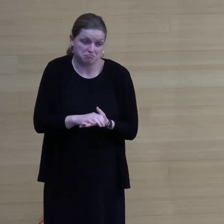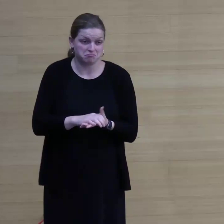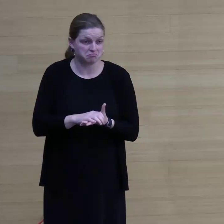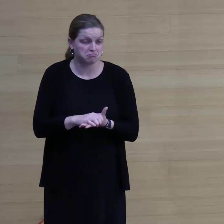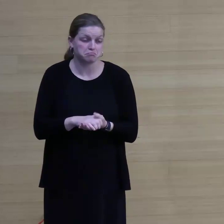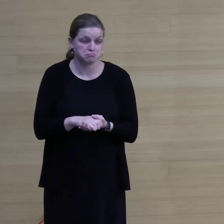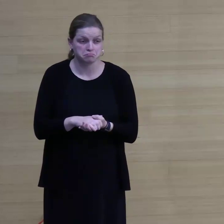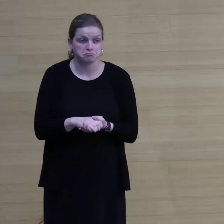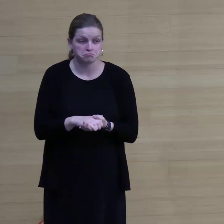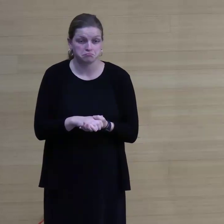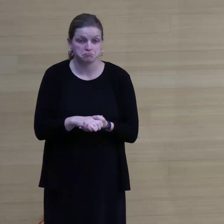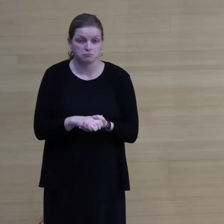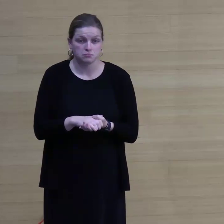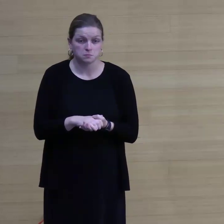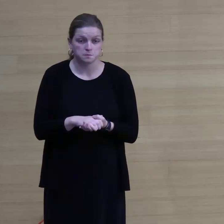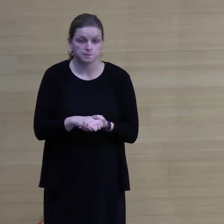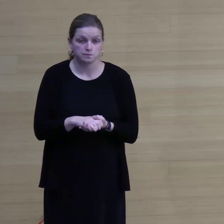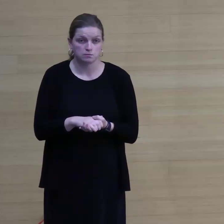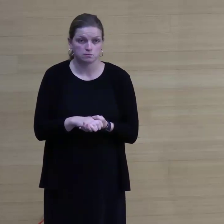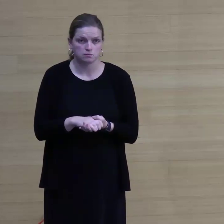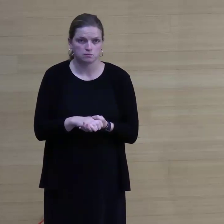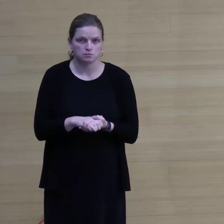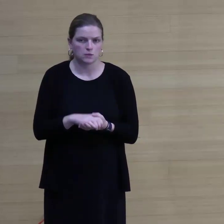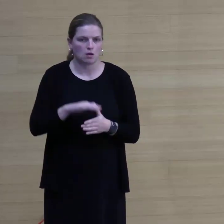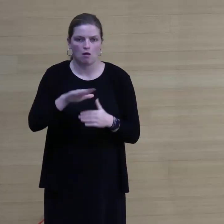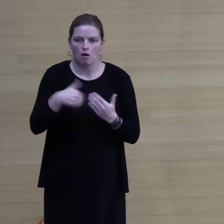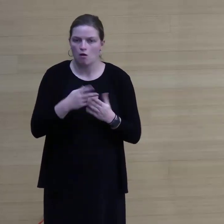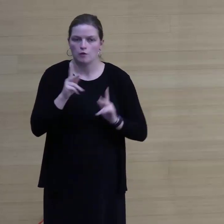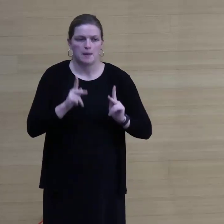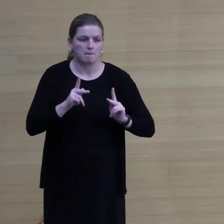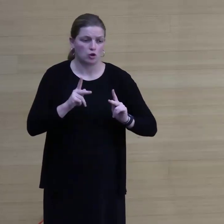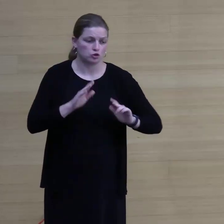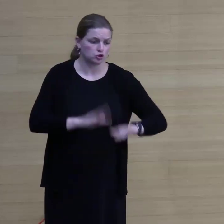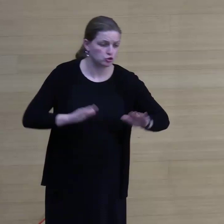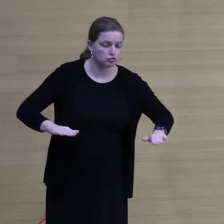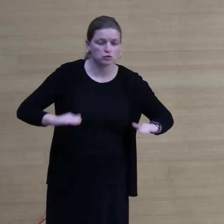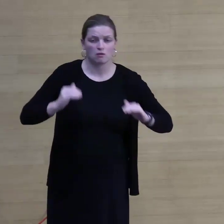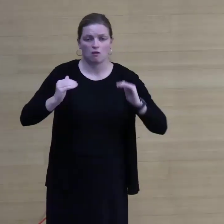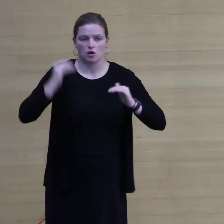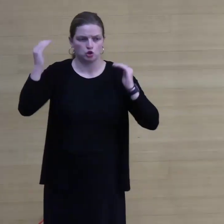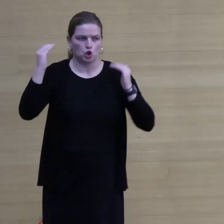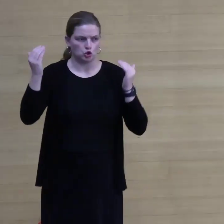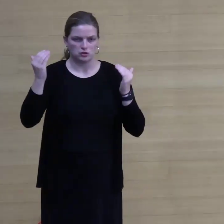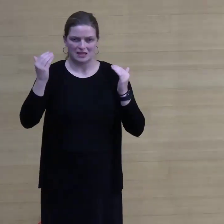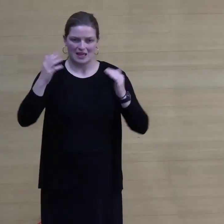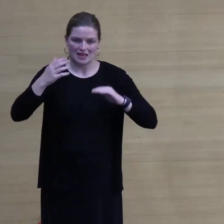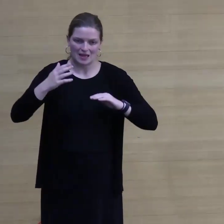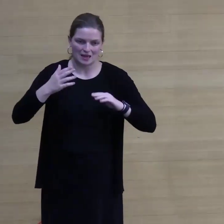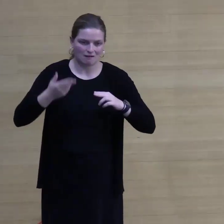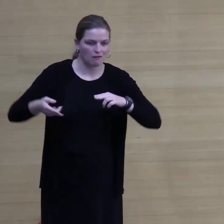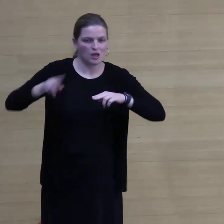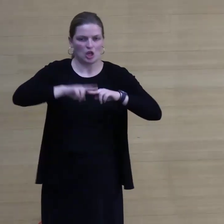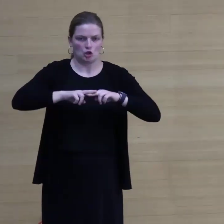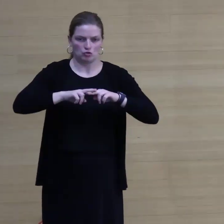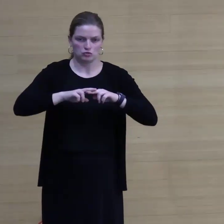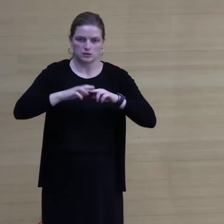like it puts all of our people, whether they be children or adults, at an increased level of risk. Oh,